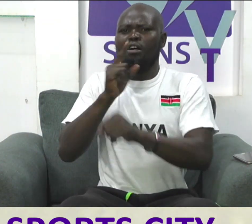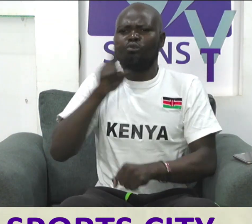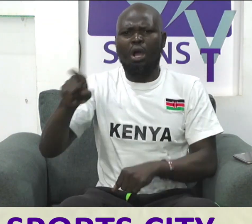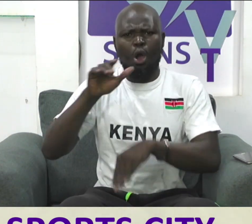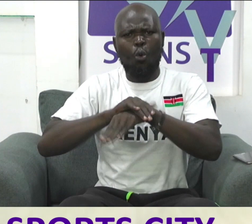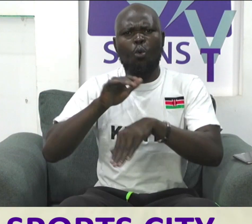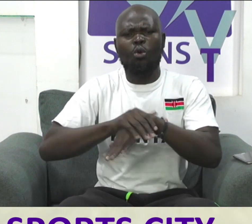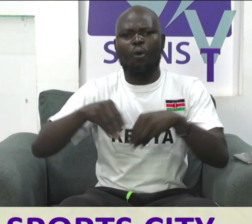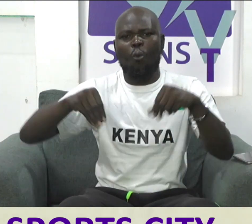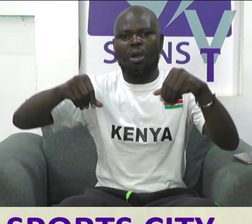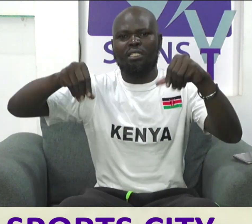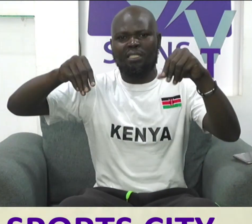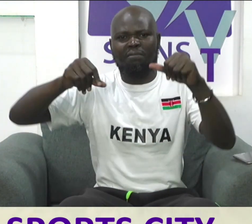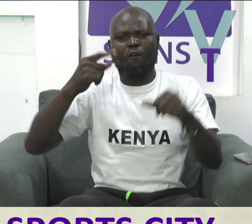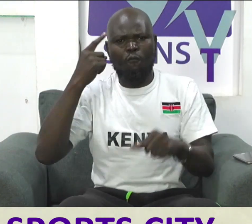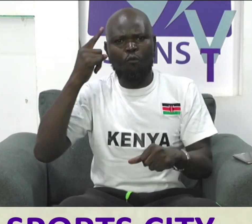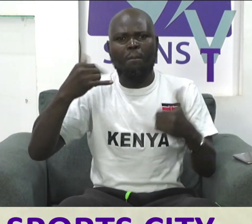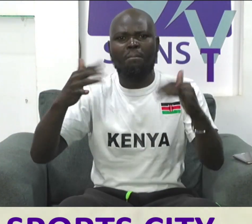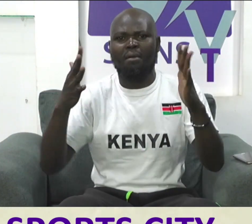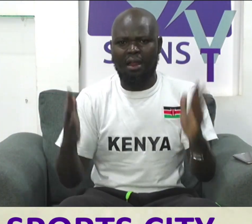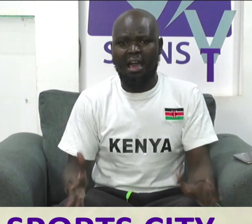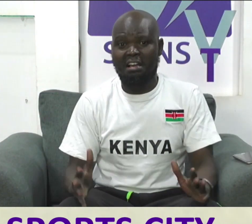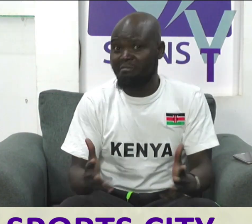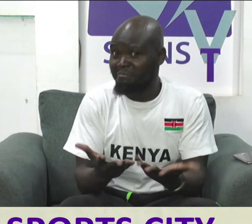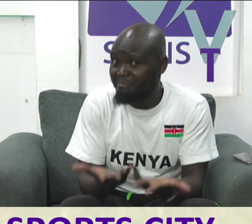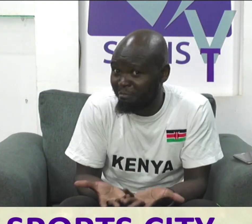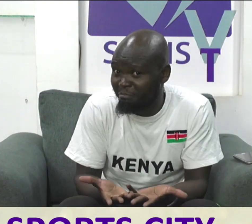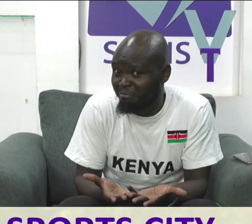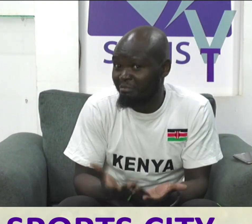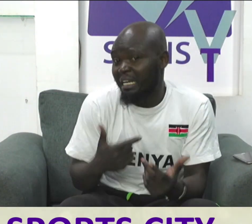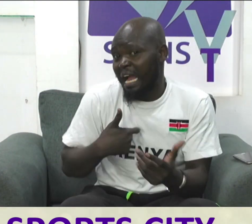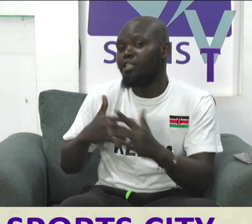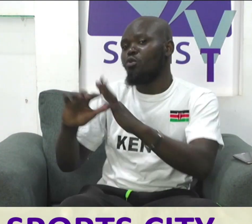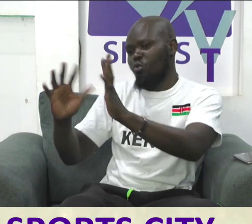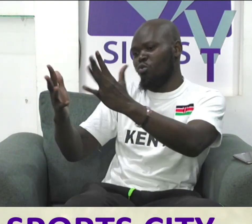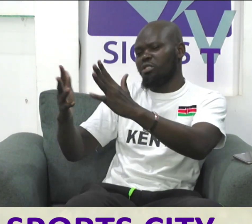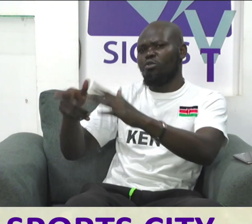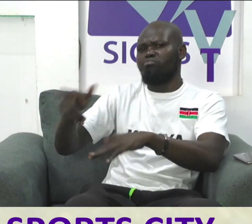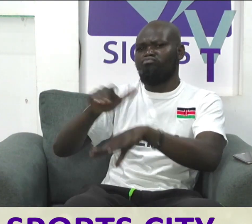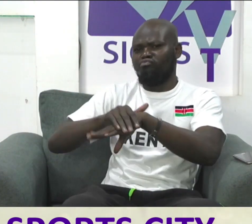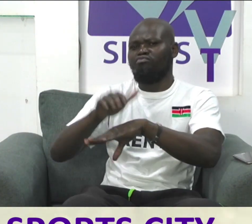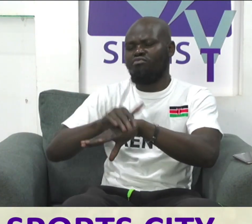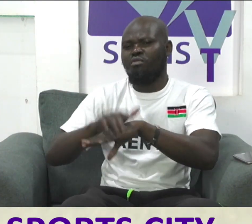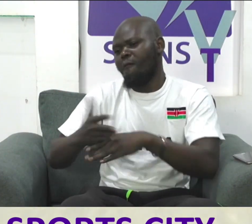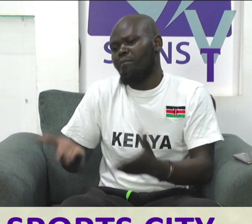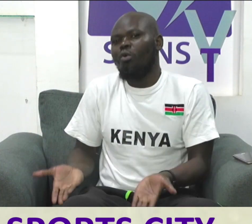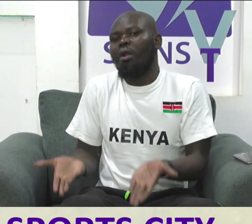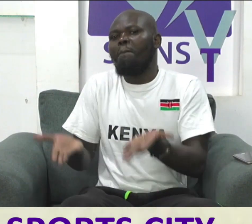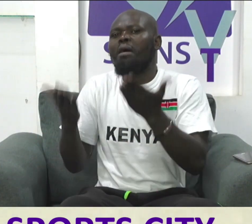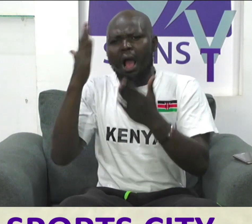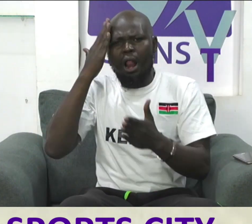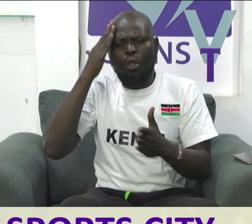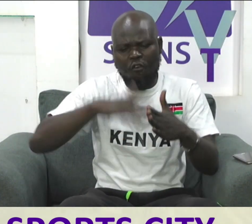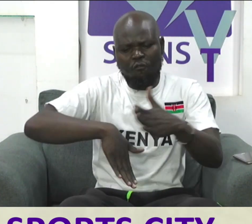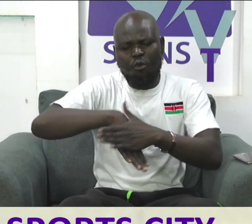can get opportunities to improve, and also to have the skills and qualities that are needed to improve their game.